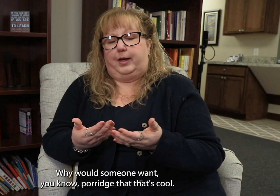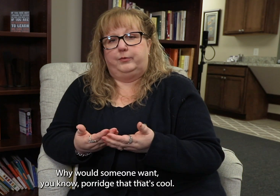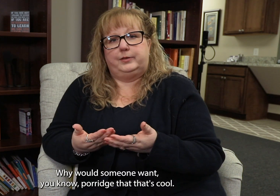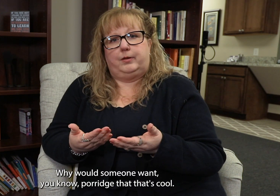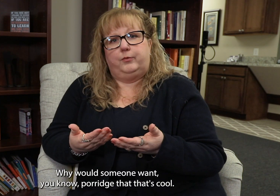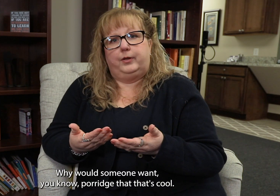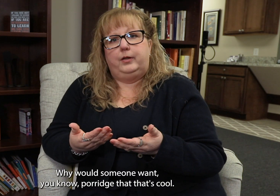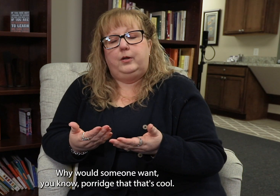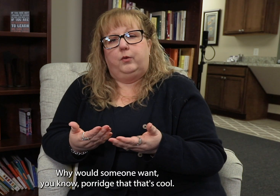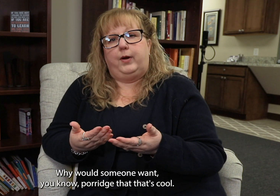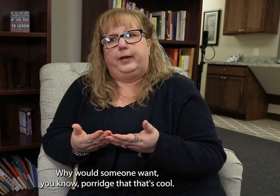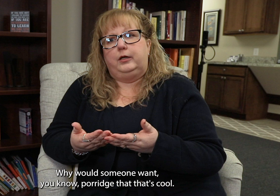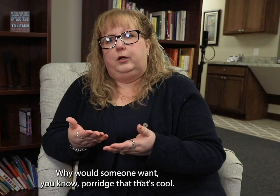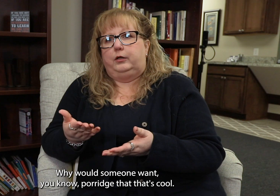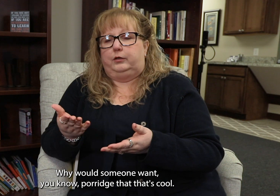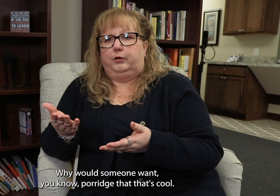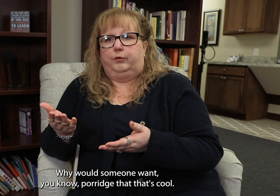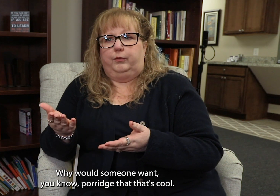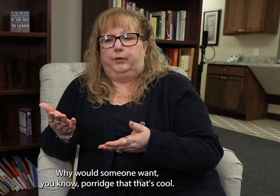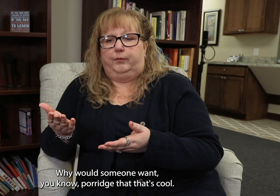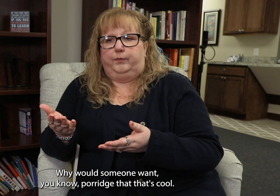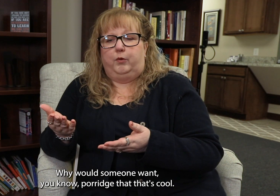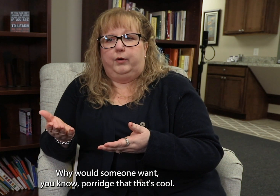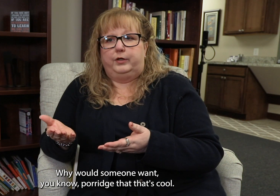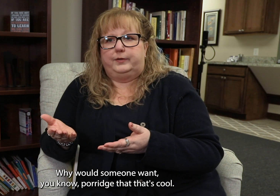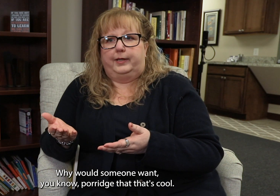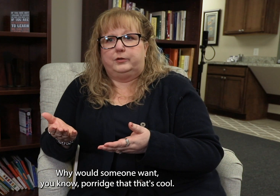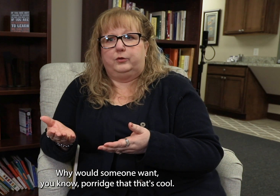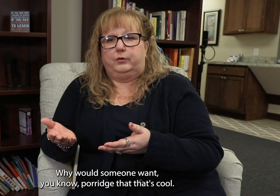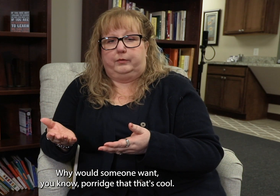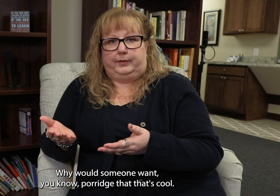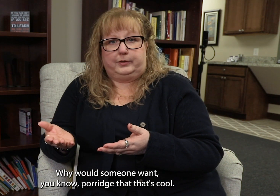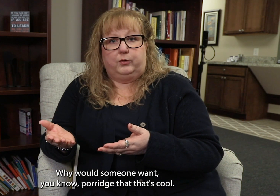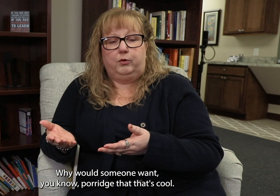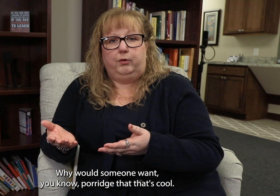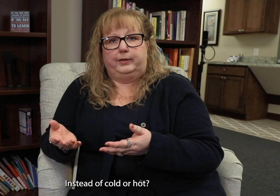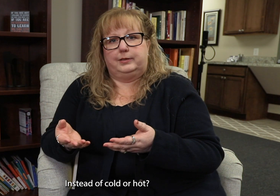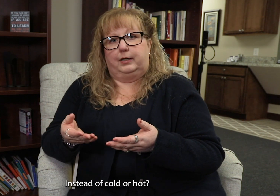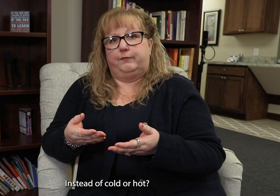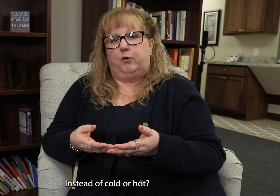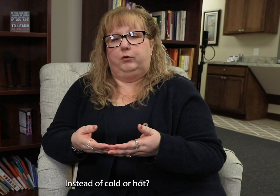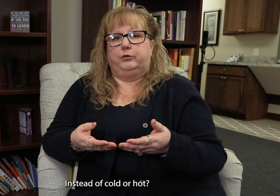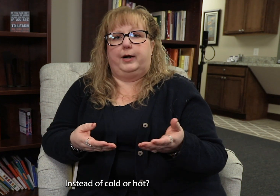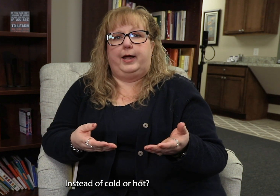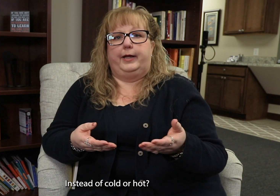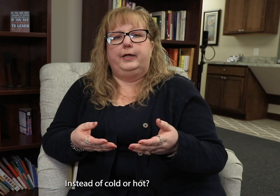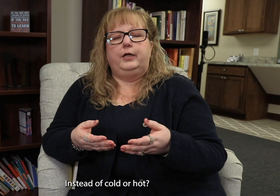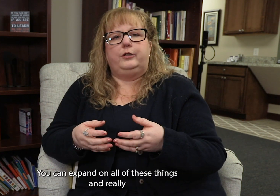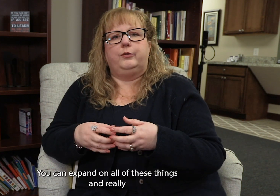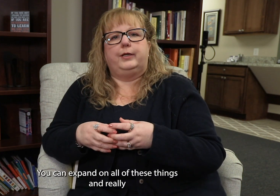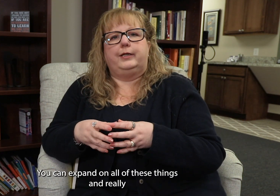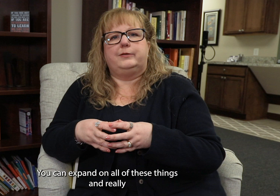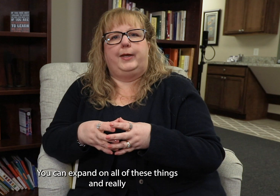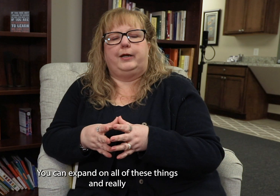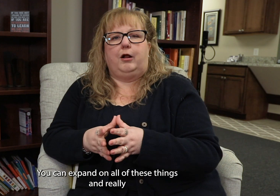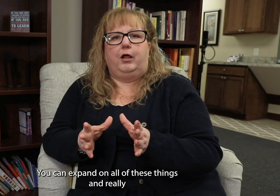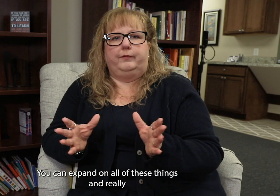would someone want, you know, porridge that's cool instead of cold or hot? You can expand on all of